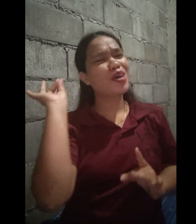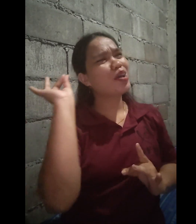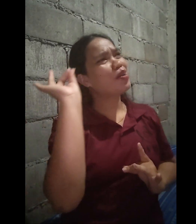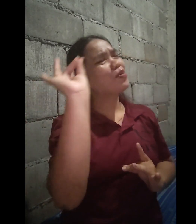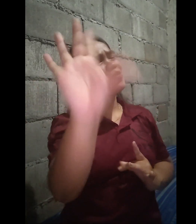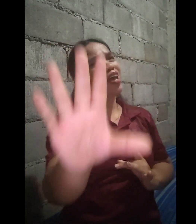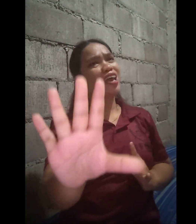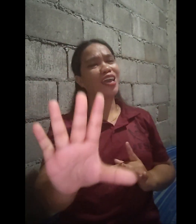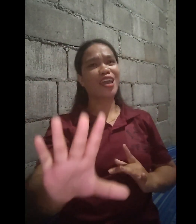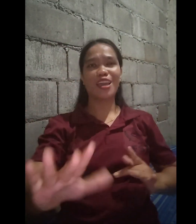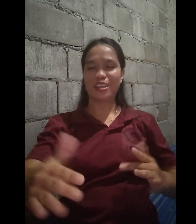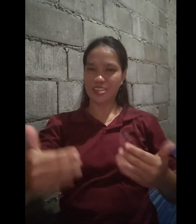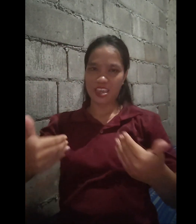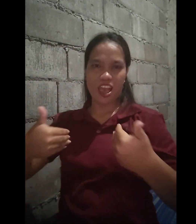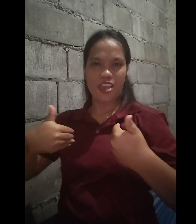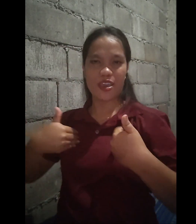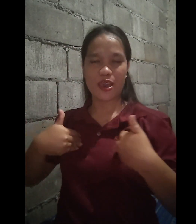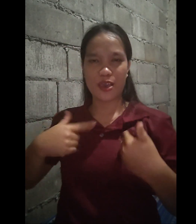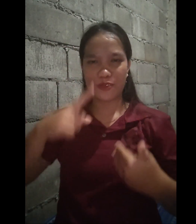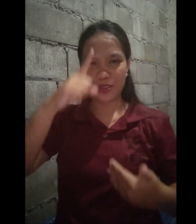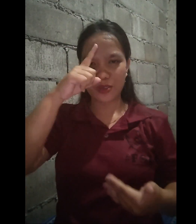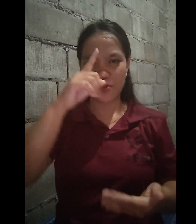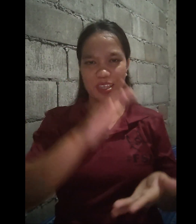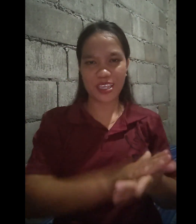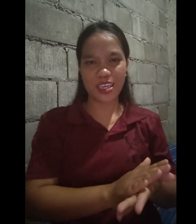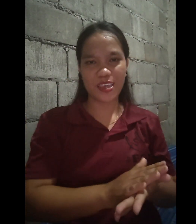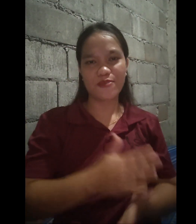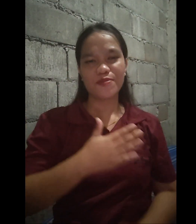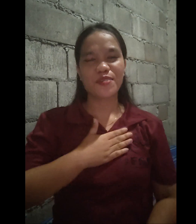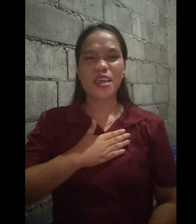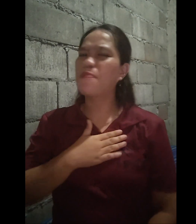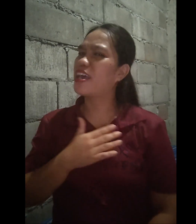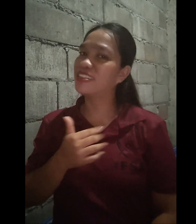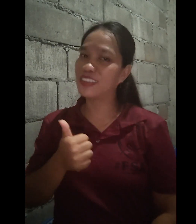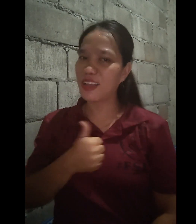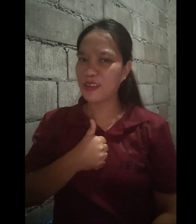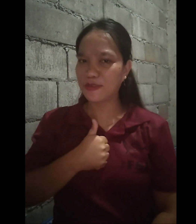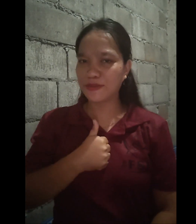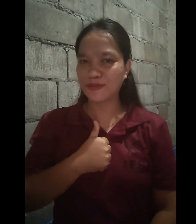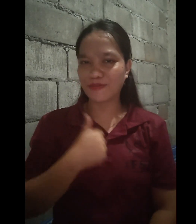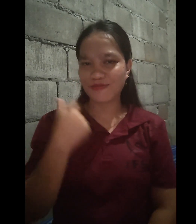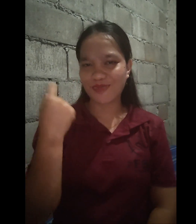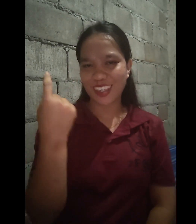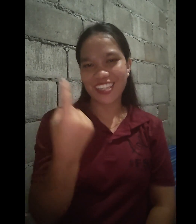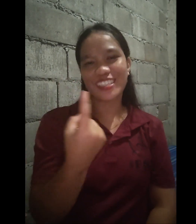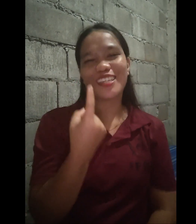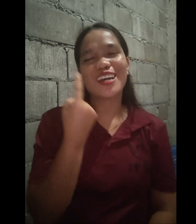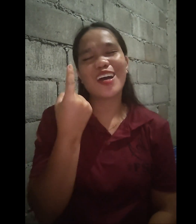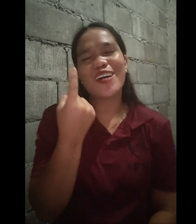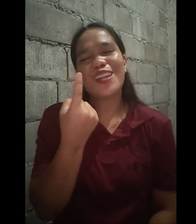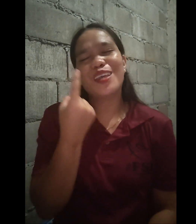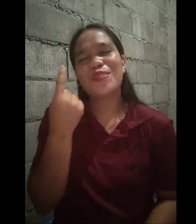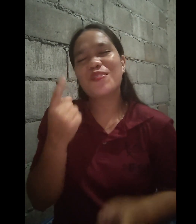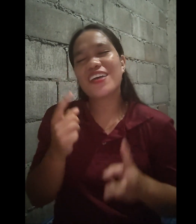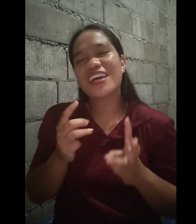seems like it's too far away, I have to believe in myself. It's the